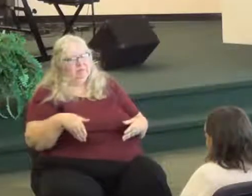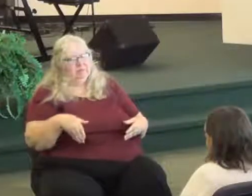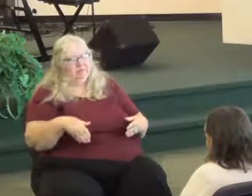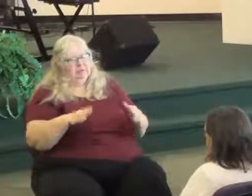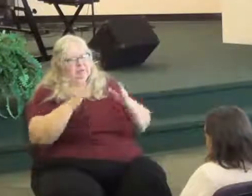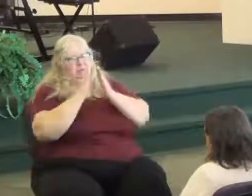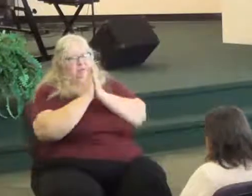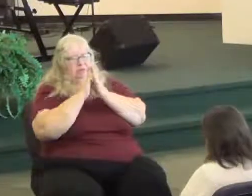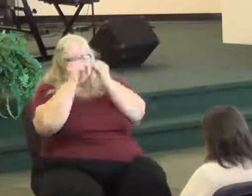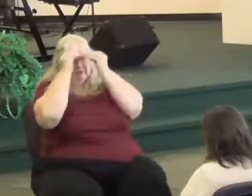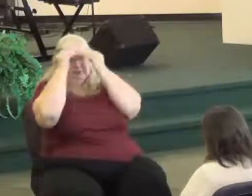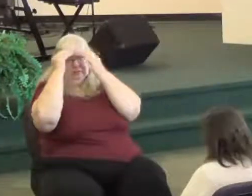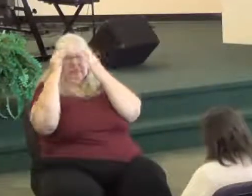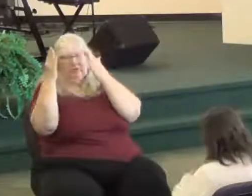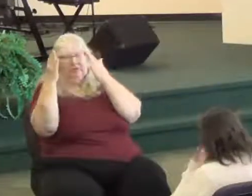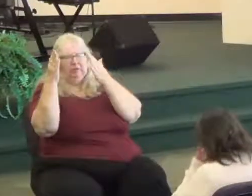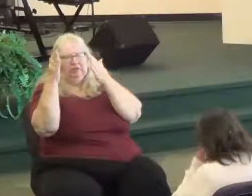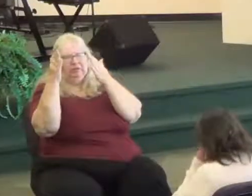Heavenly Father,